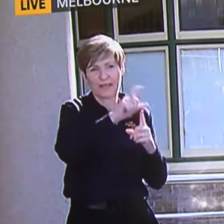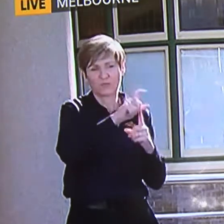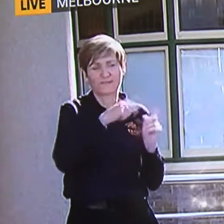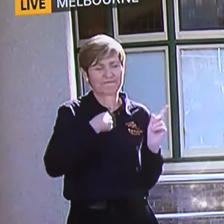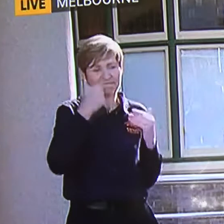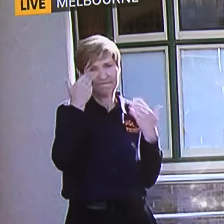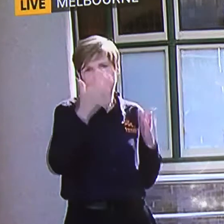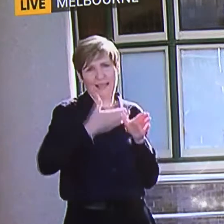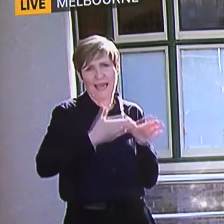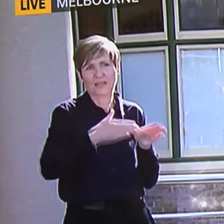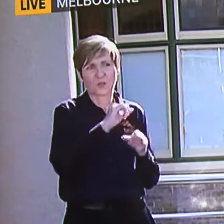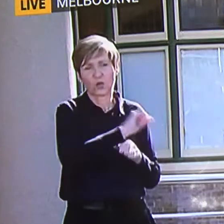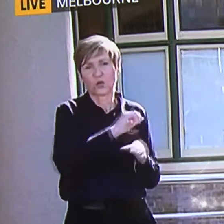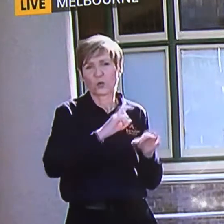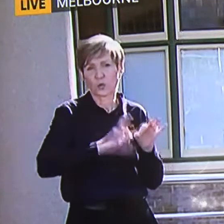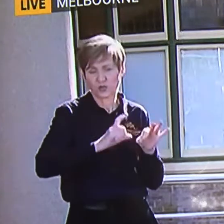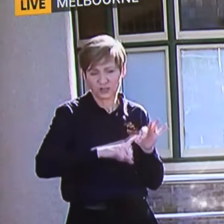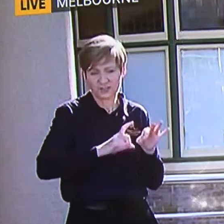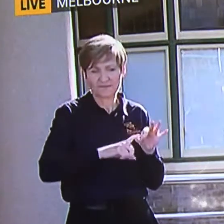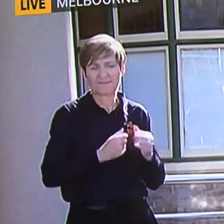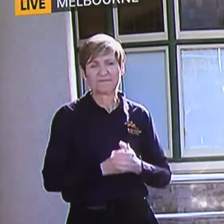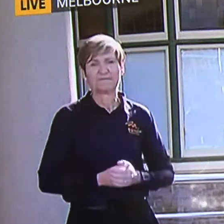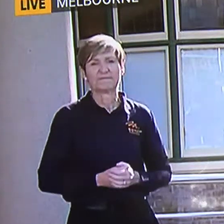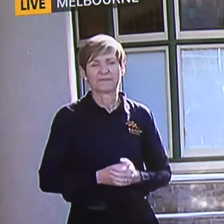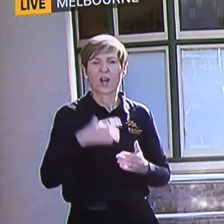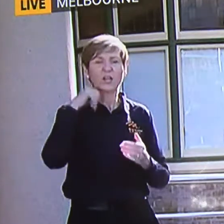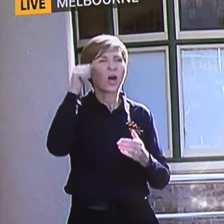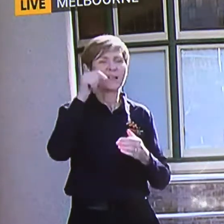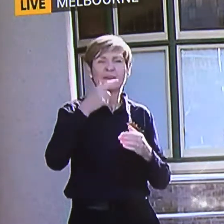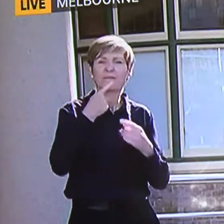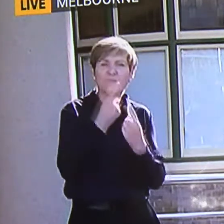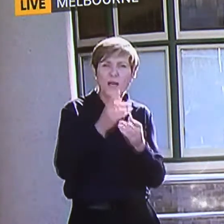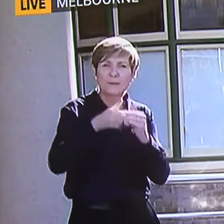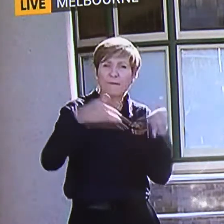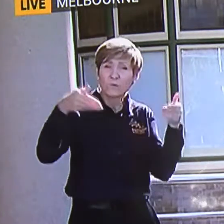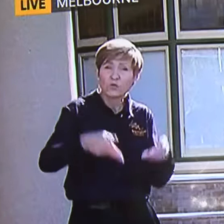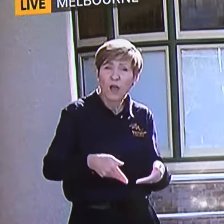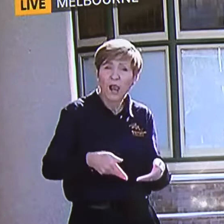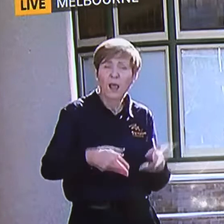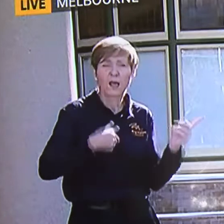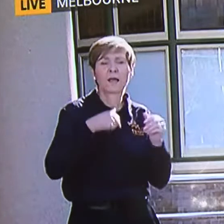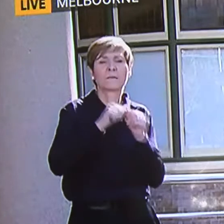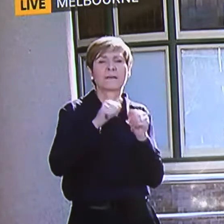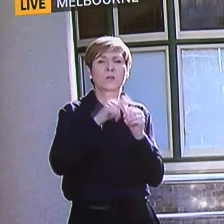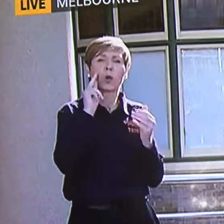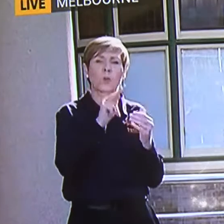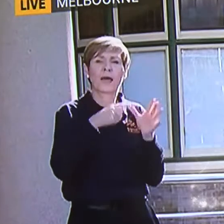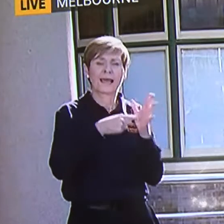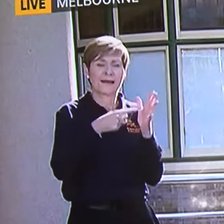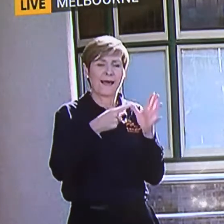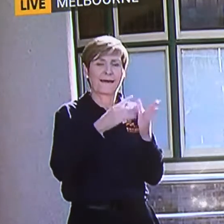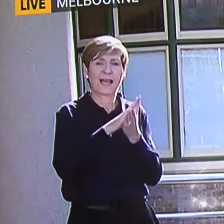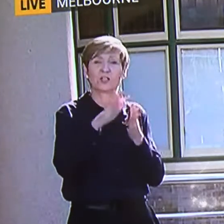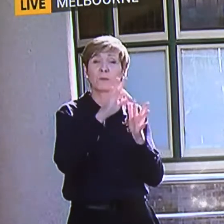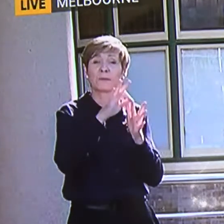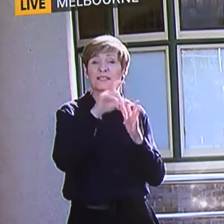apologise. I know that advice has been set out in relation to funerals. I'll refer you to the AHPPC for that one. All right,